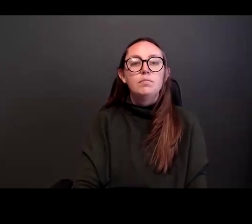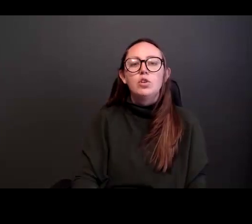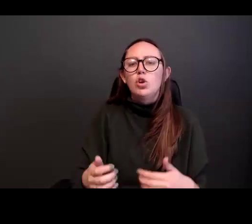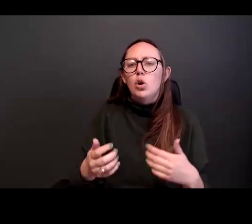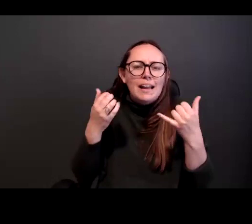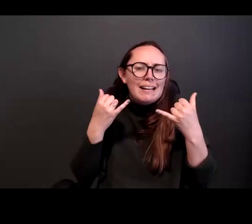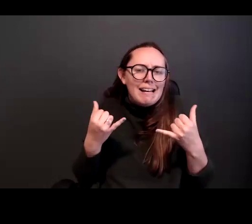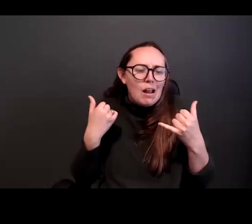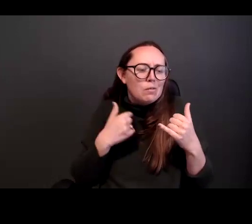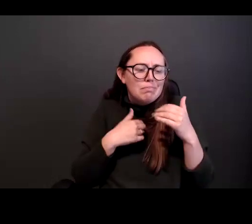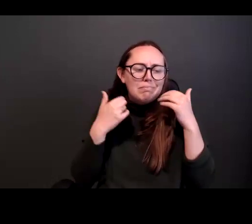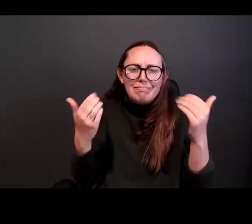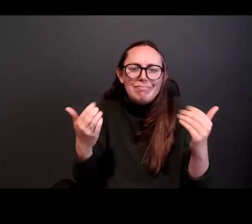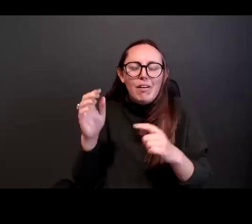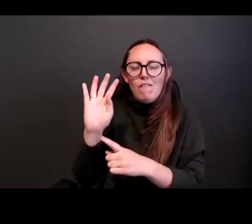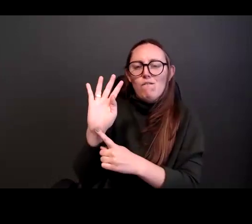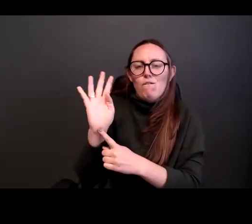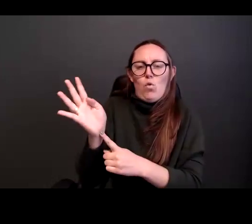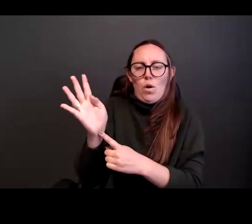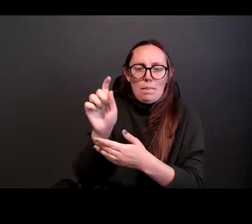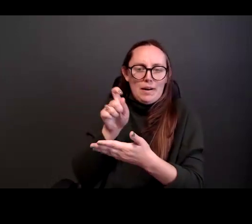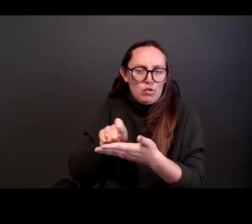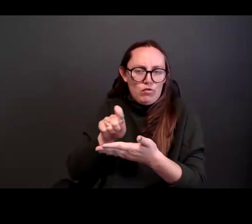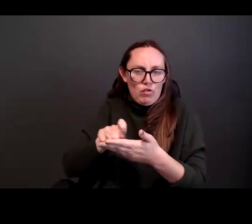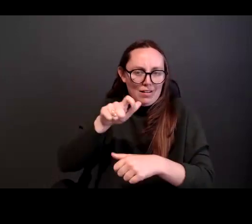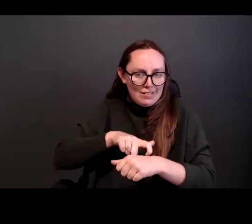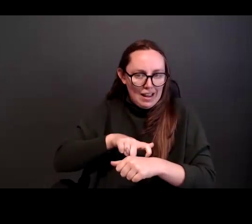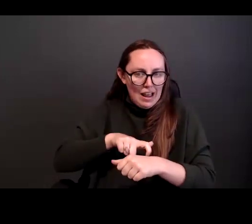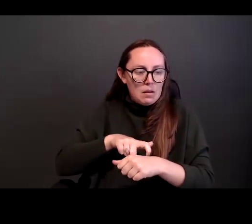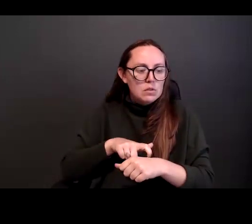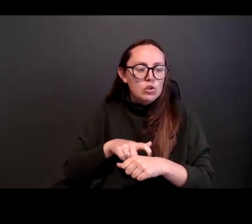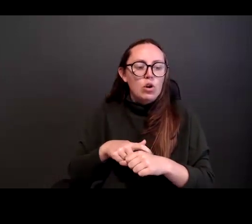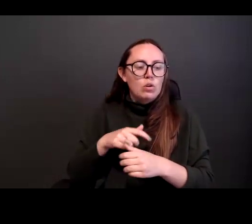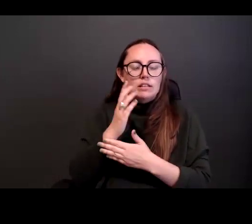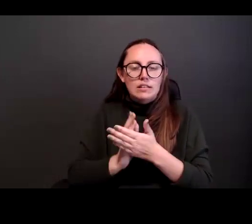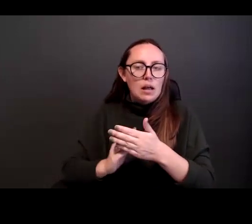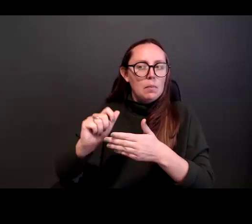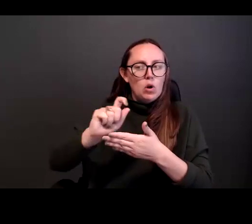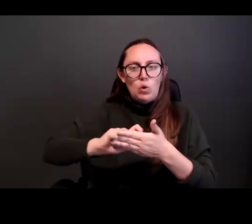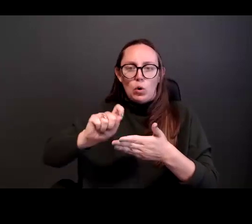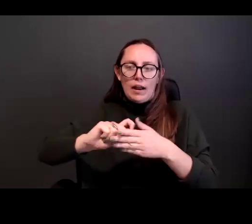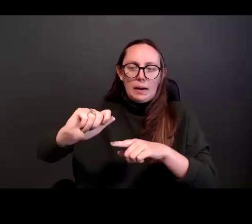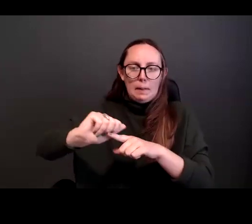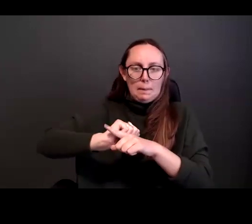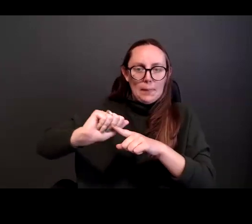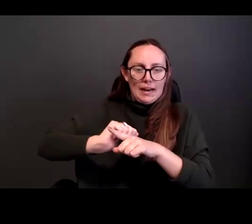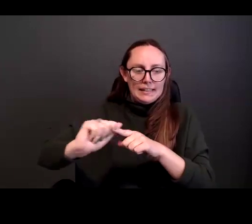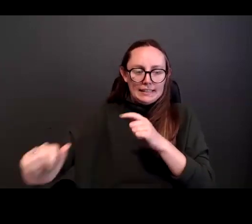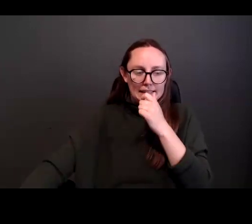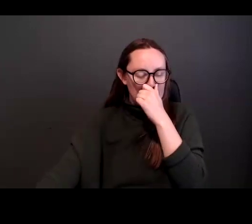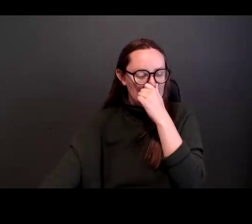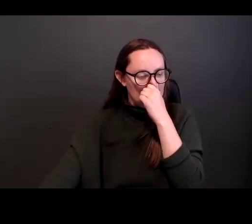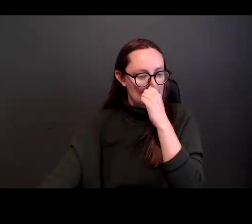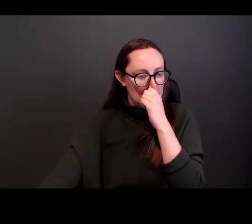do a quick writing exercise to explore what it means to pick up